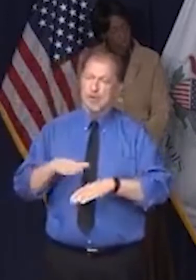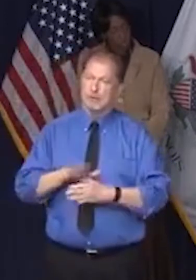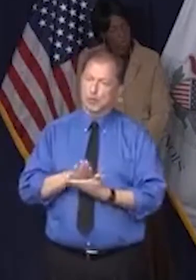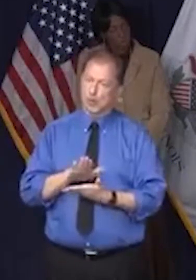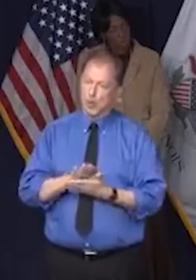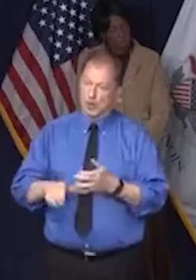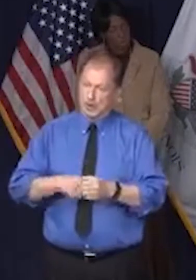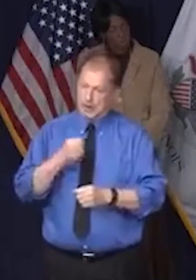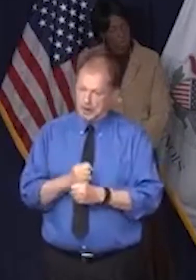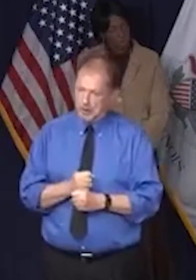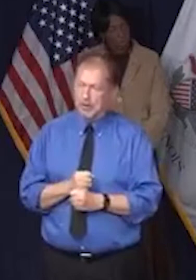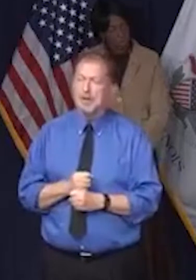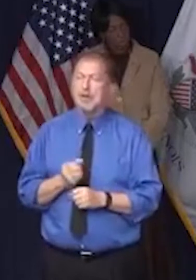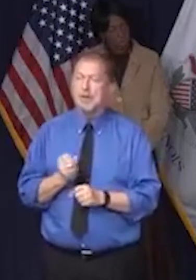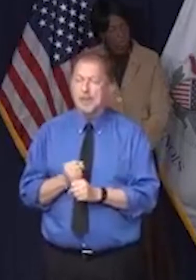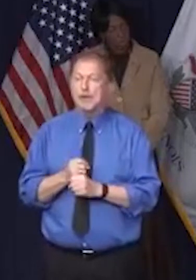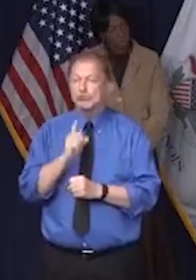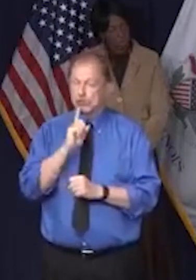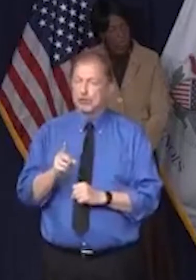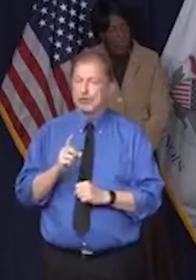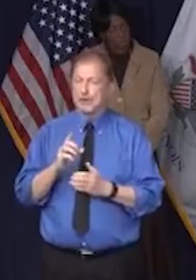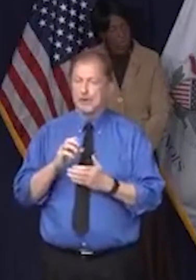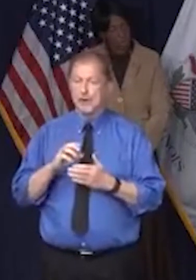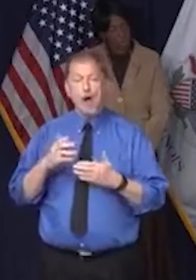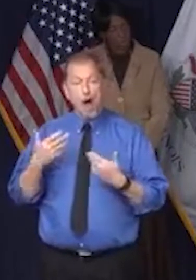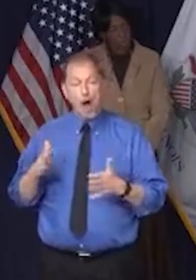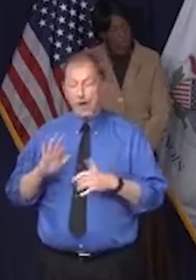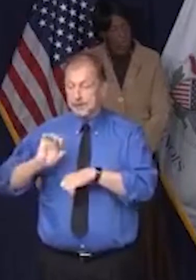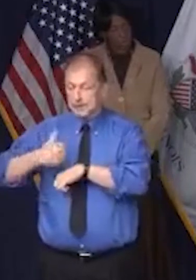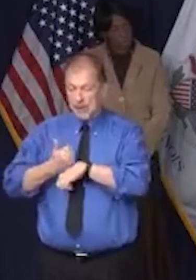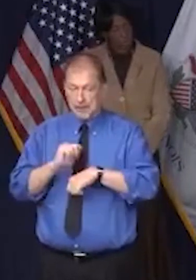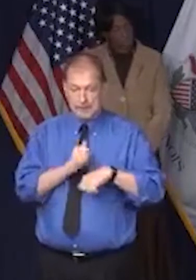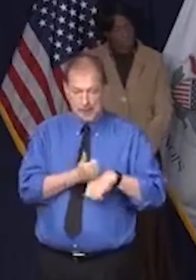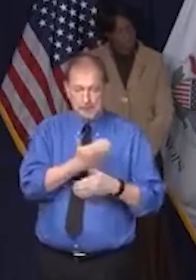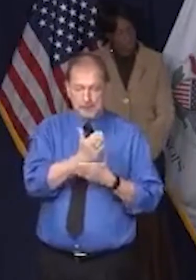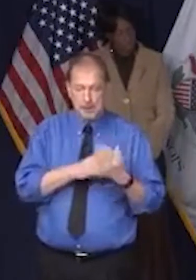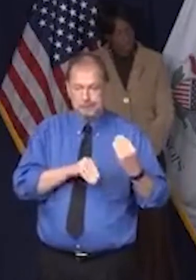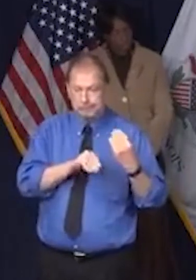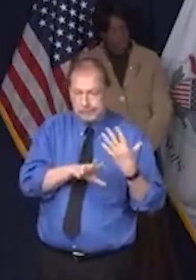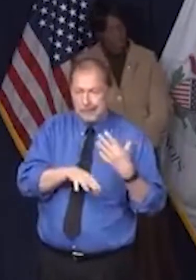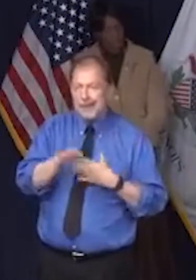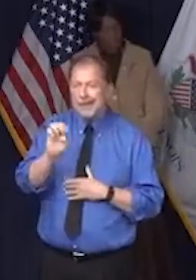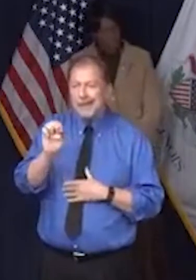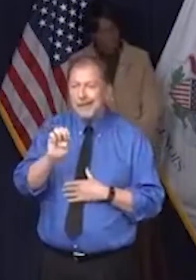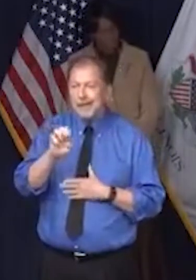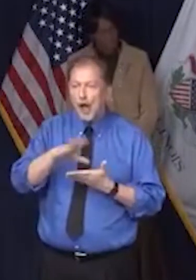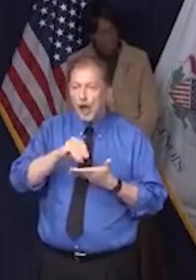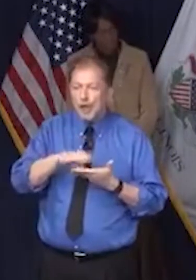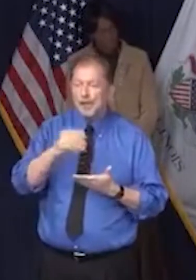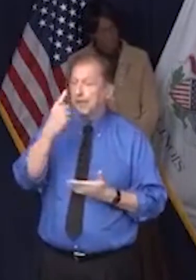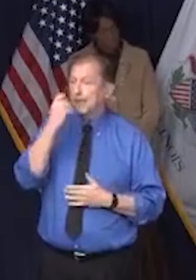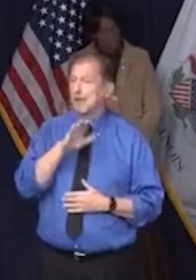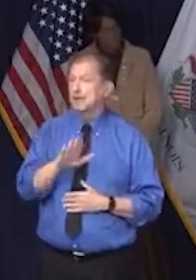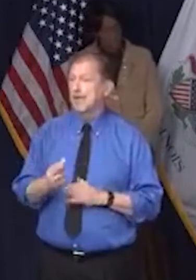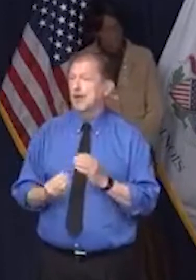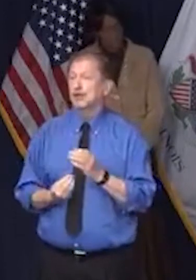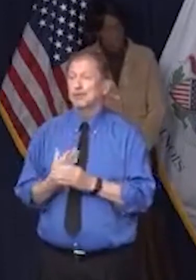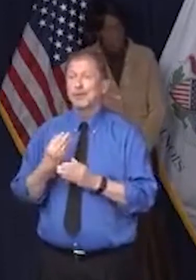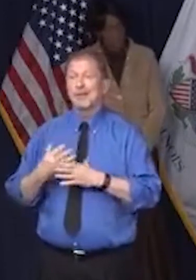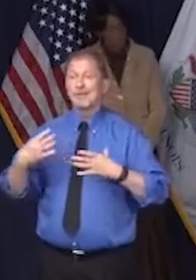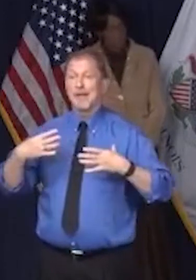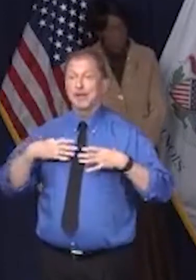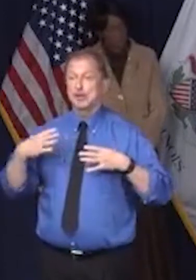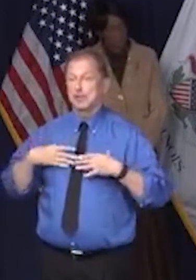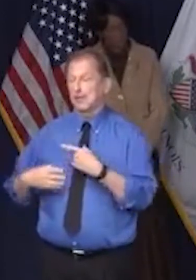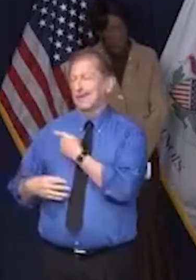got e-learning opportunity that was already being set up for them, because many of them, their spring vacations were at the end of March or early